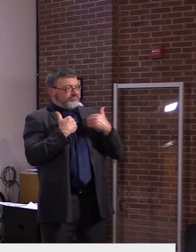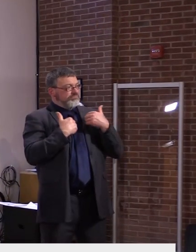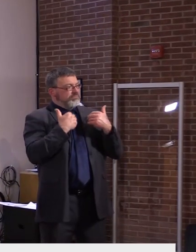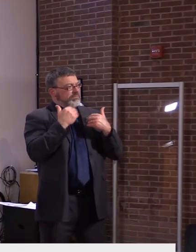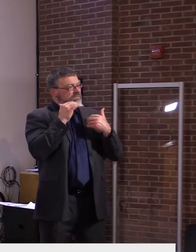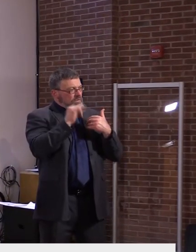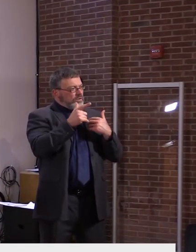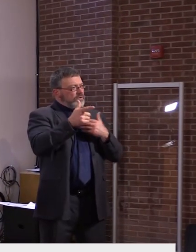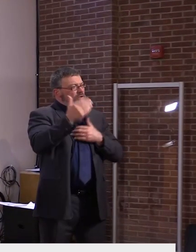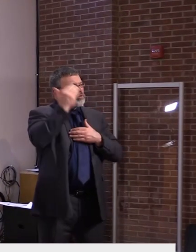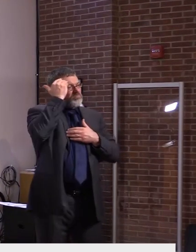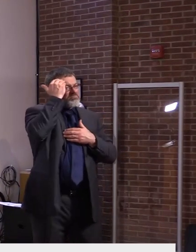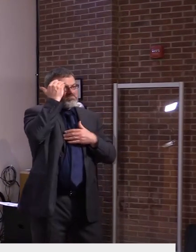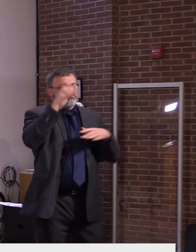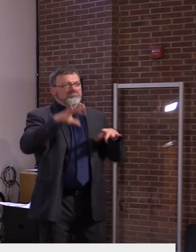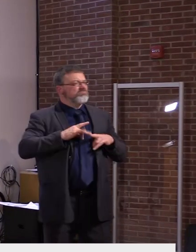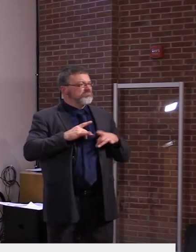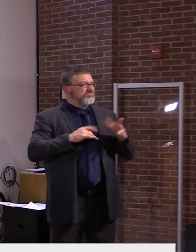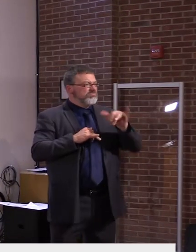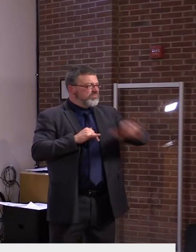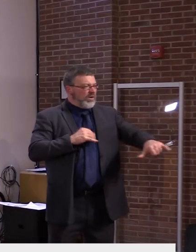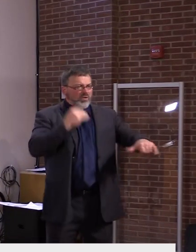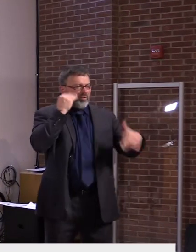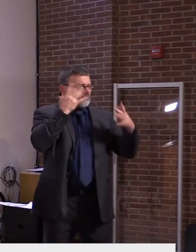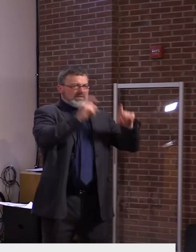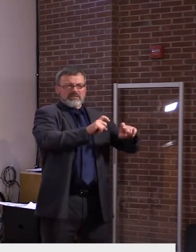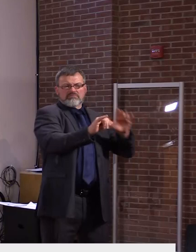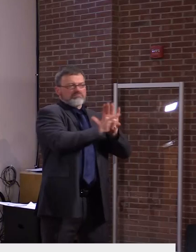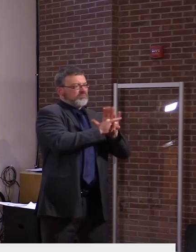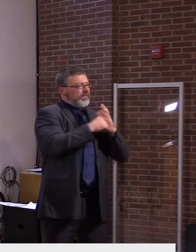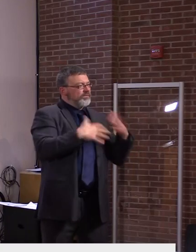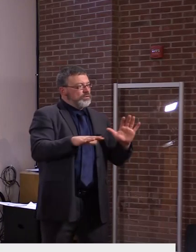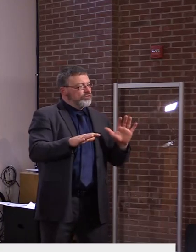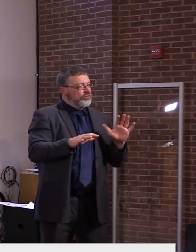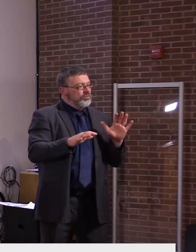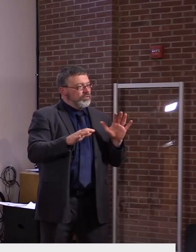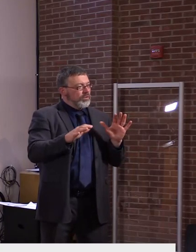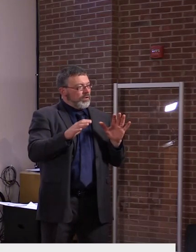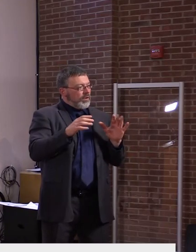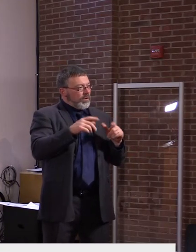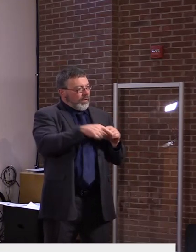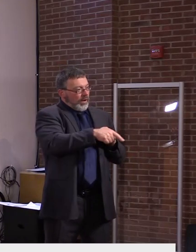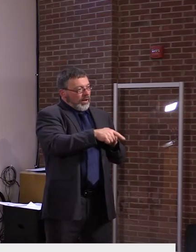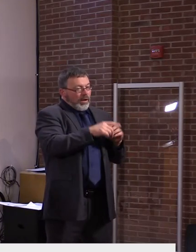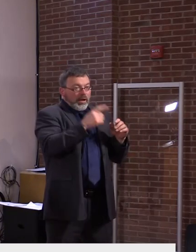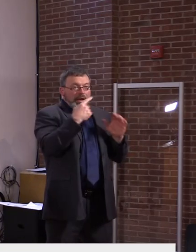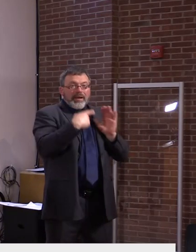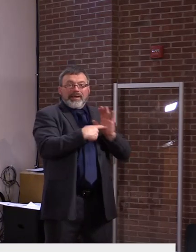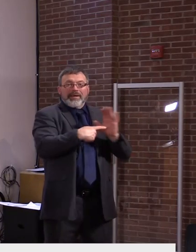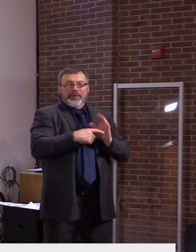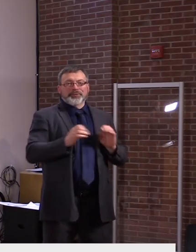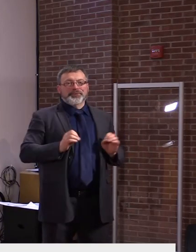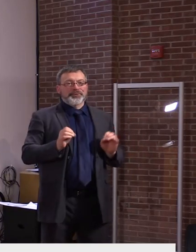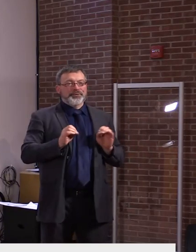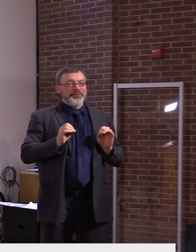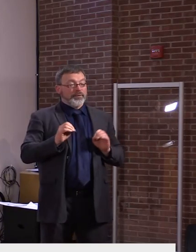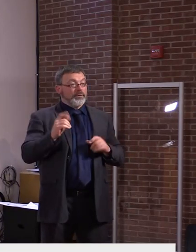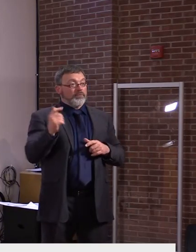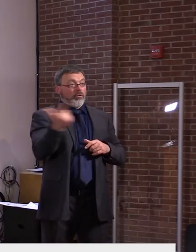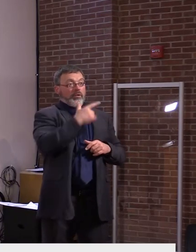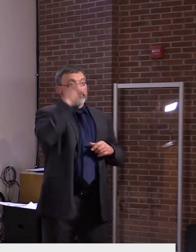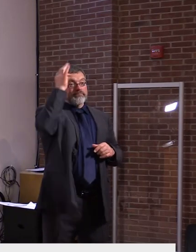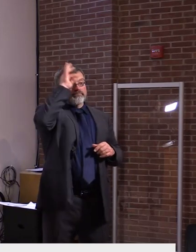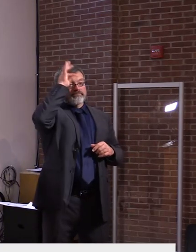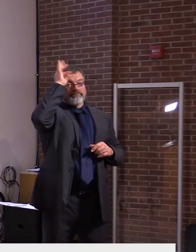a case because they've been tested, but oftentimes they can be asymptomatic and not even know they're a case. So that's